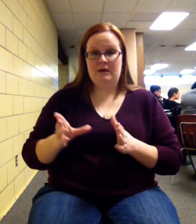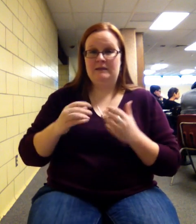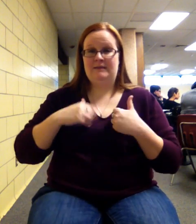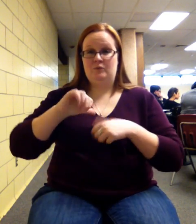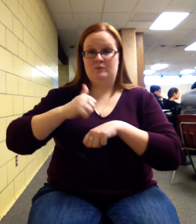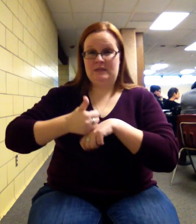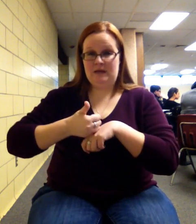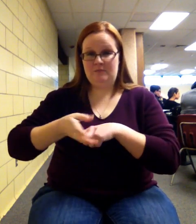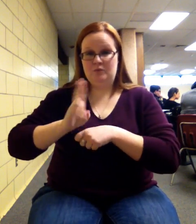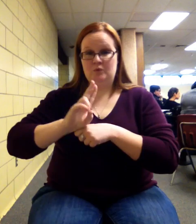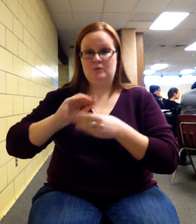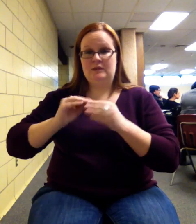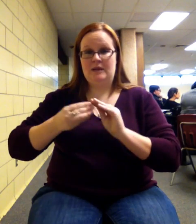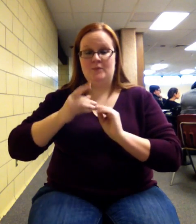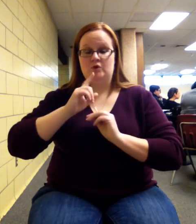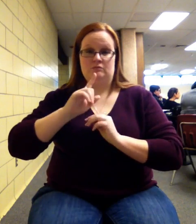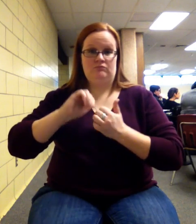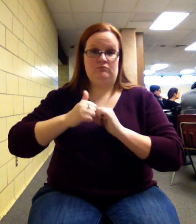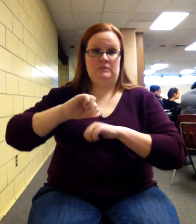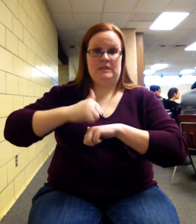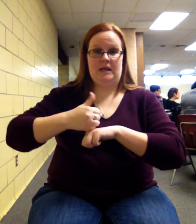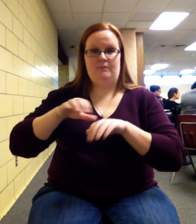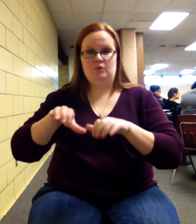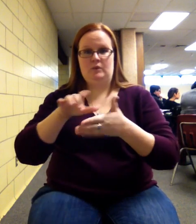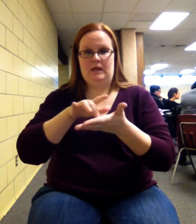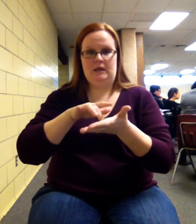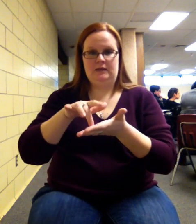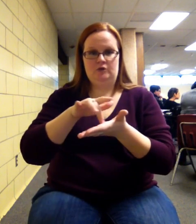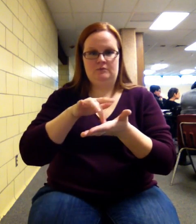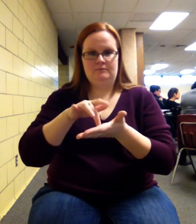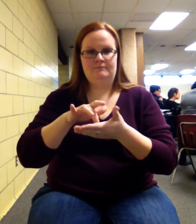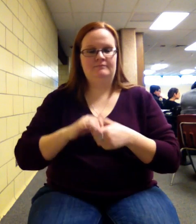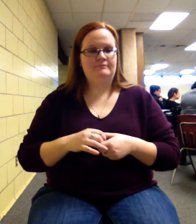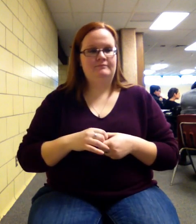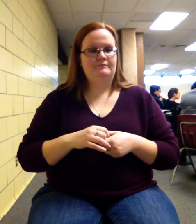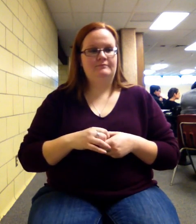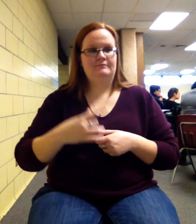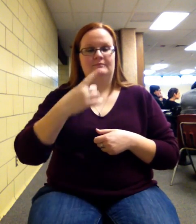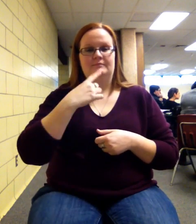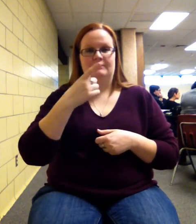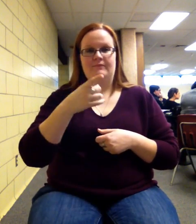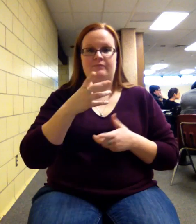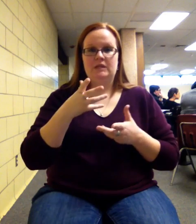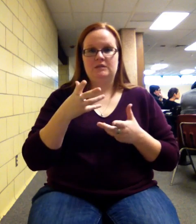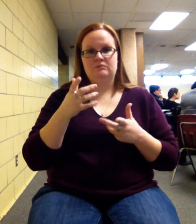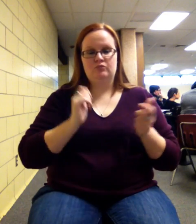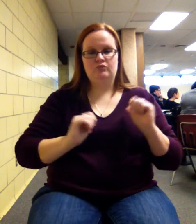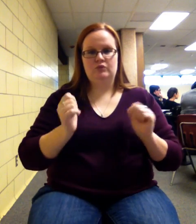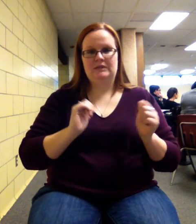his numbers and actually set it up and do a calculation. So he's saying, let's pretend like,